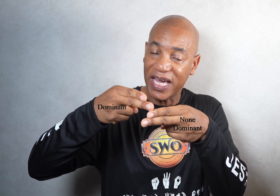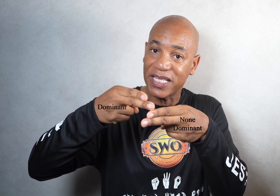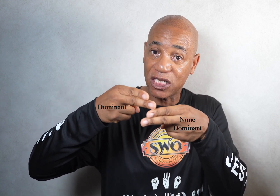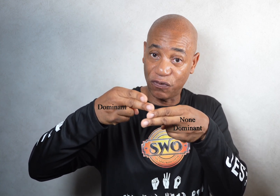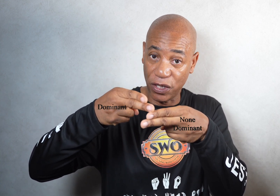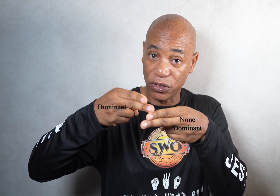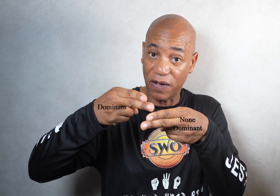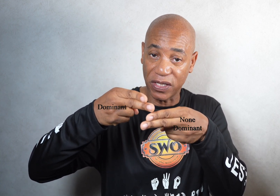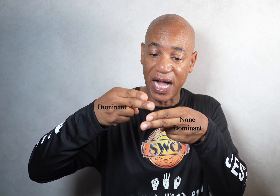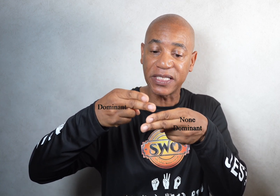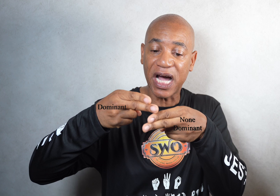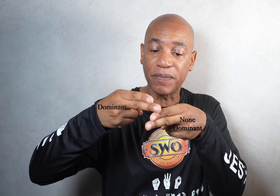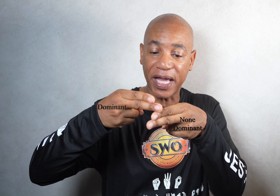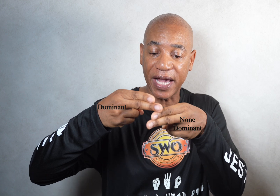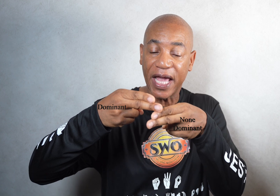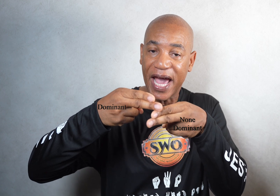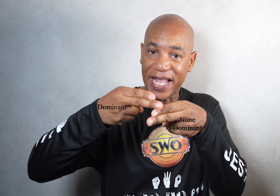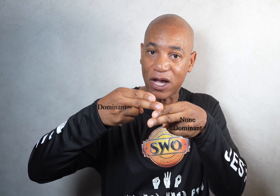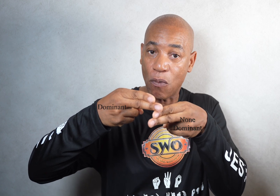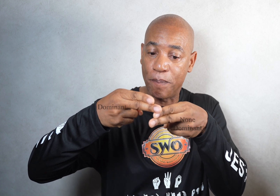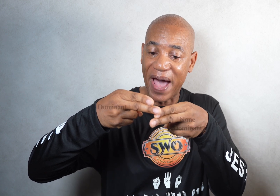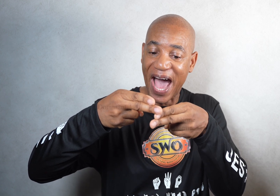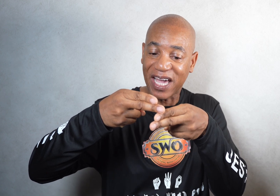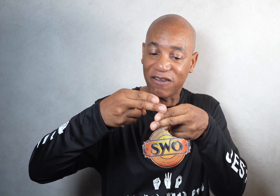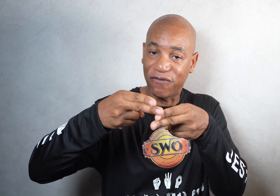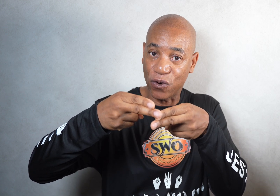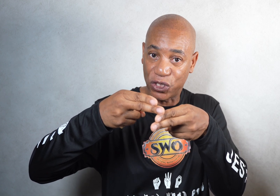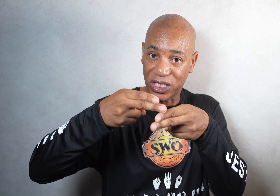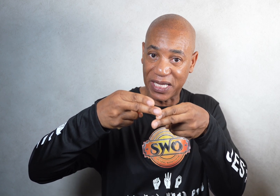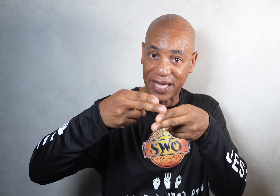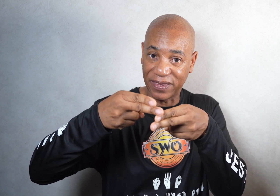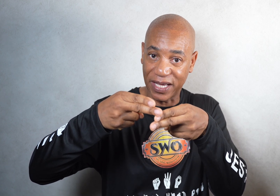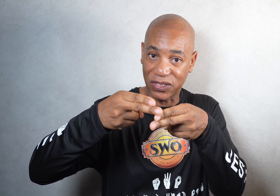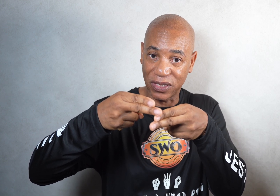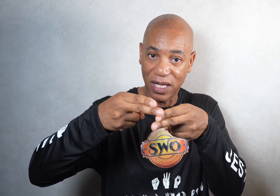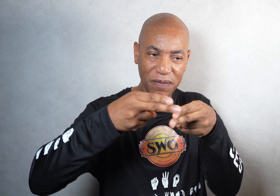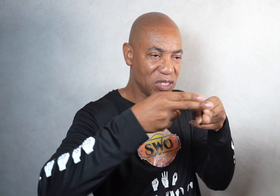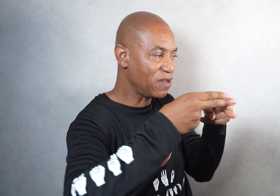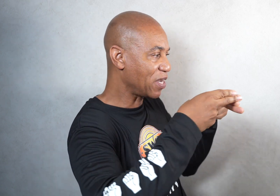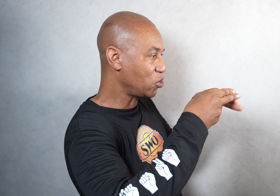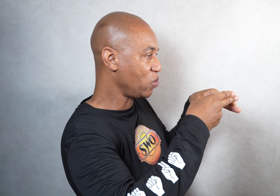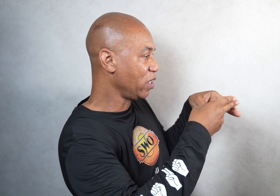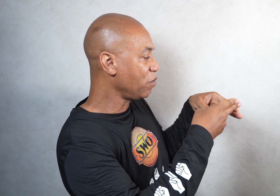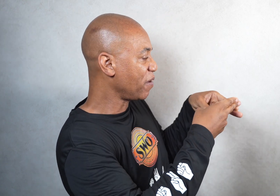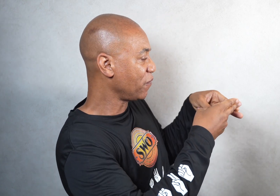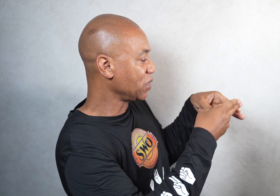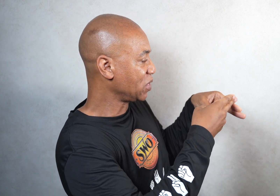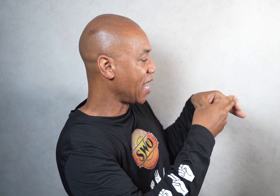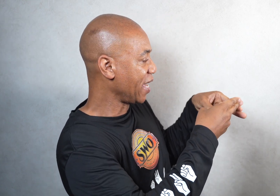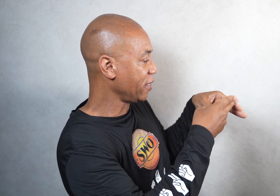index fingers of the non-dominant hand, and I go back and forth just like this. Let me see if I can show you a little bit from the side.